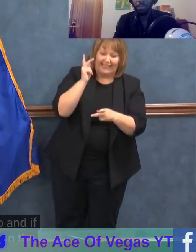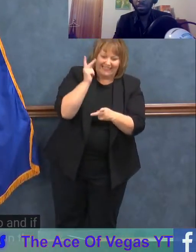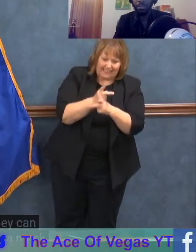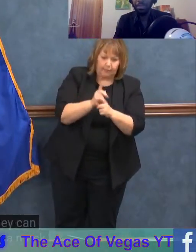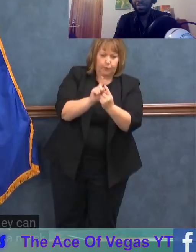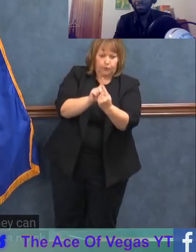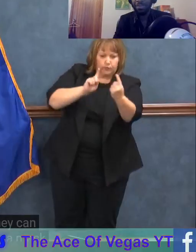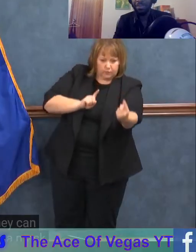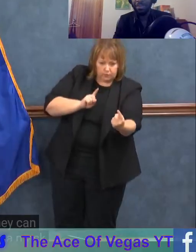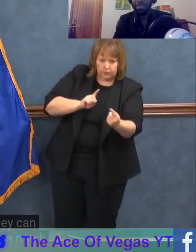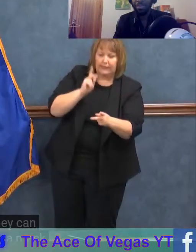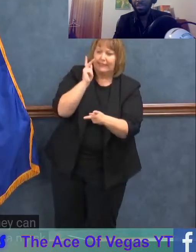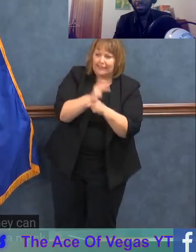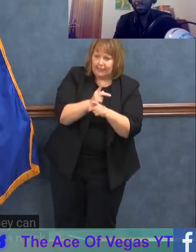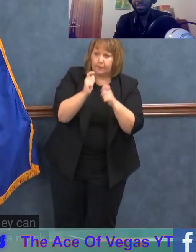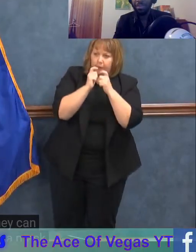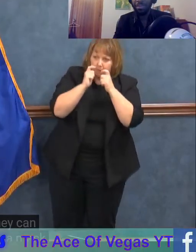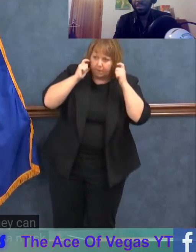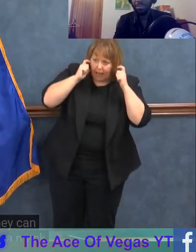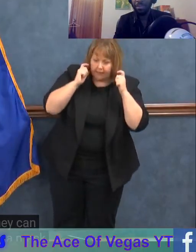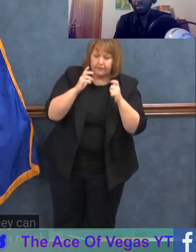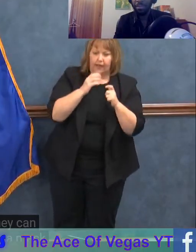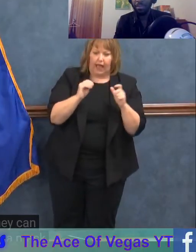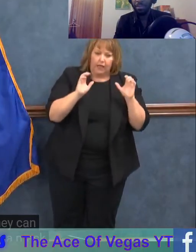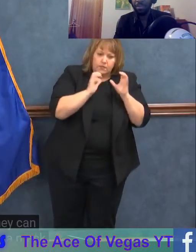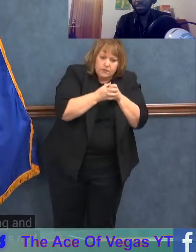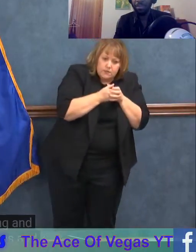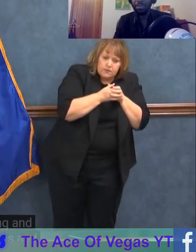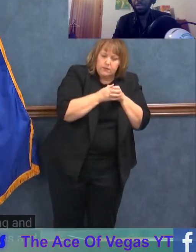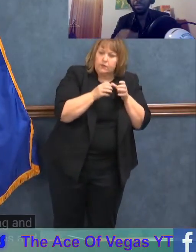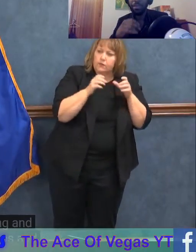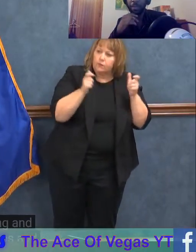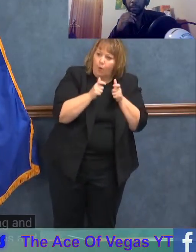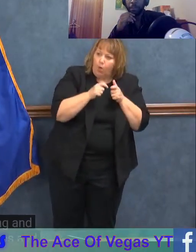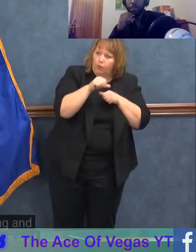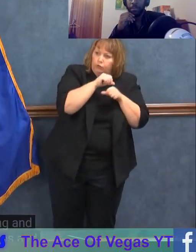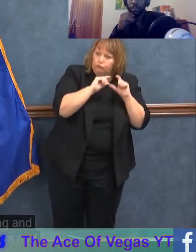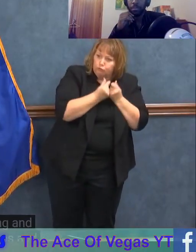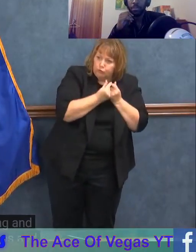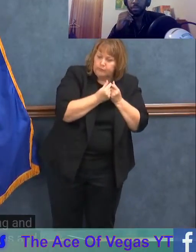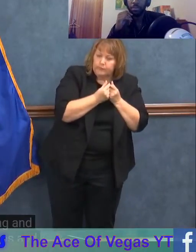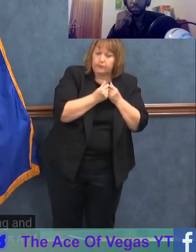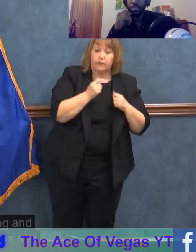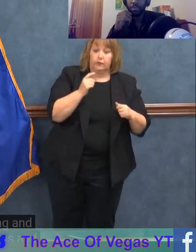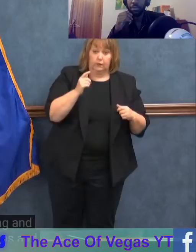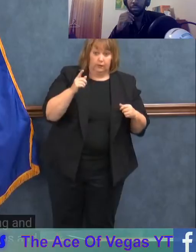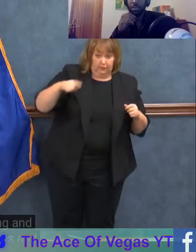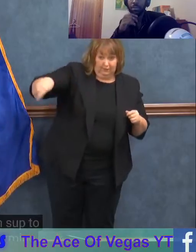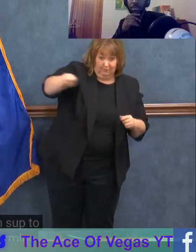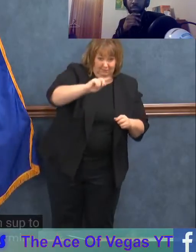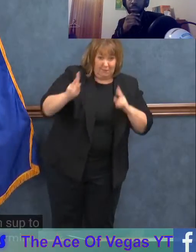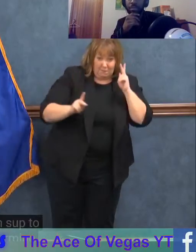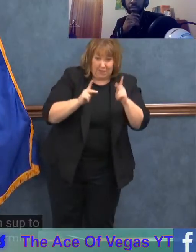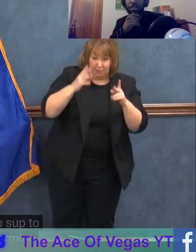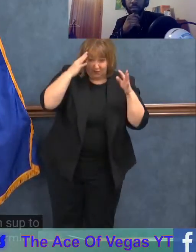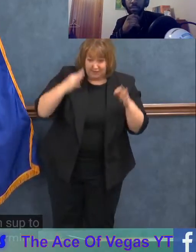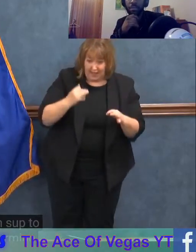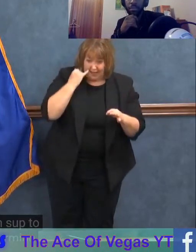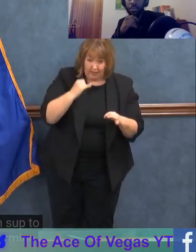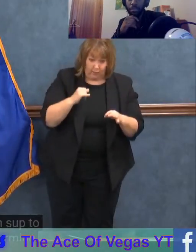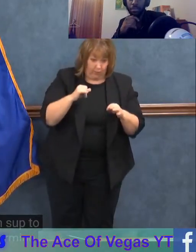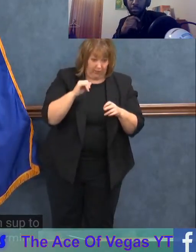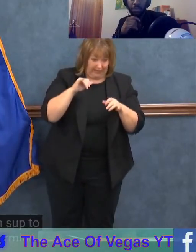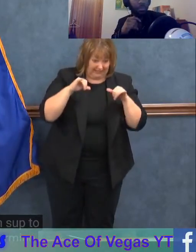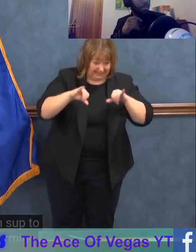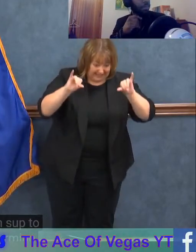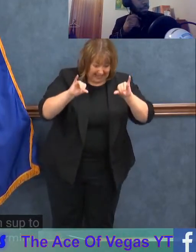don't get into large groups, and our numbers will go down. It's up to the general public to determine how long we stay in each phase and what the restrictions are going